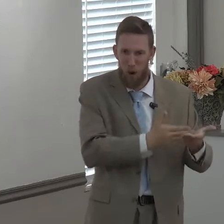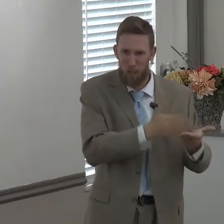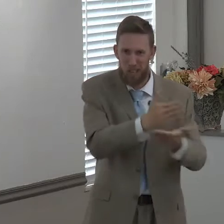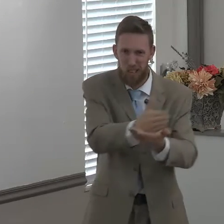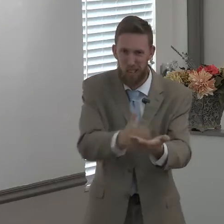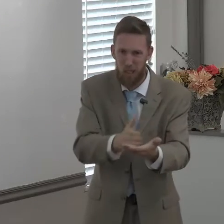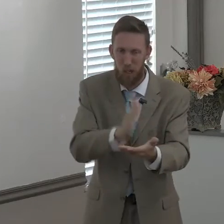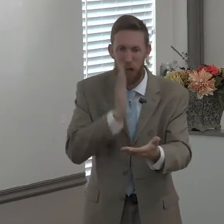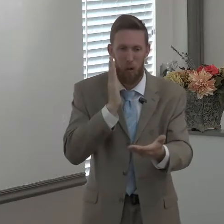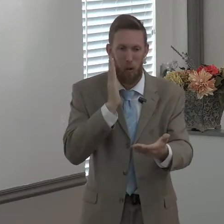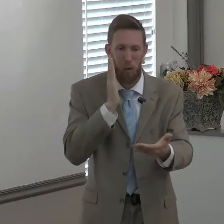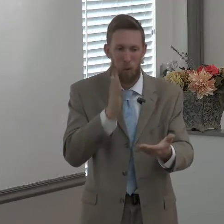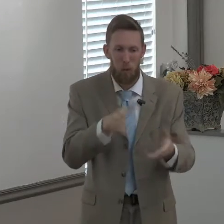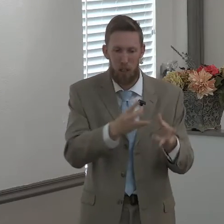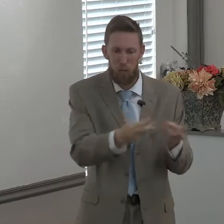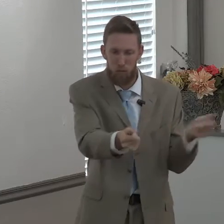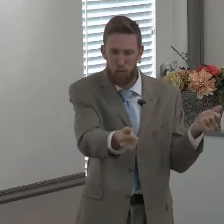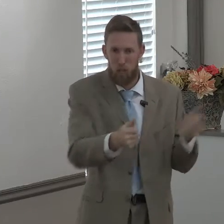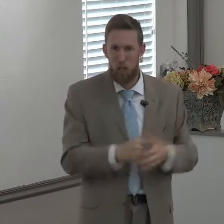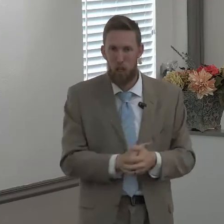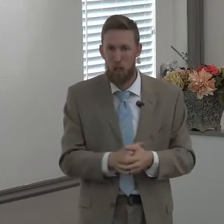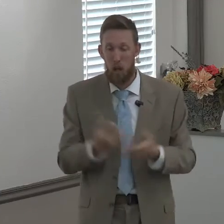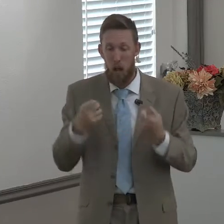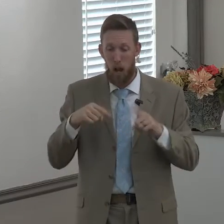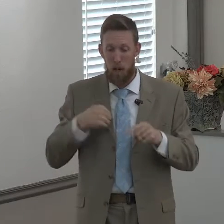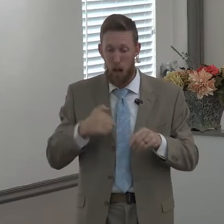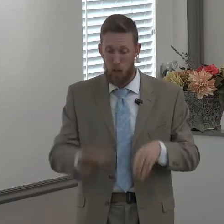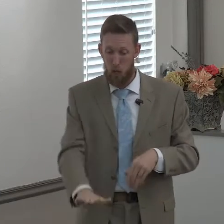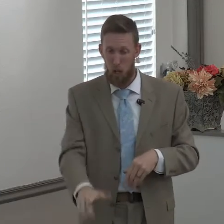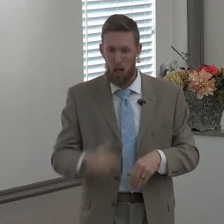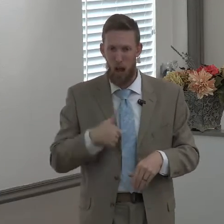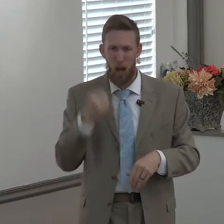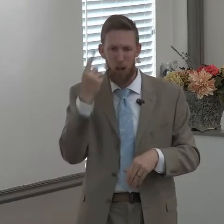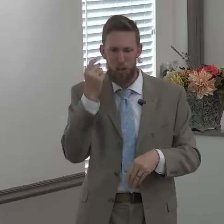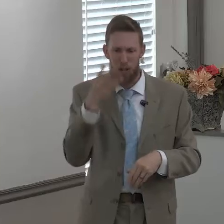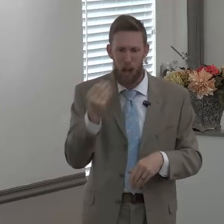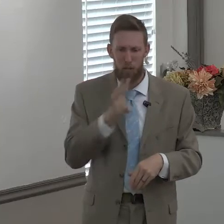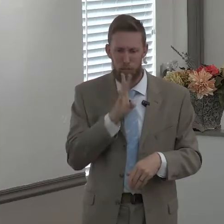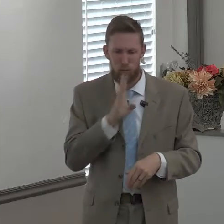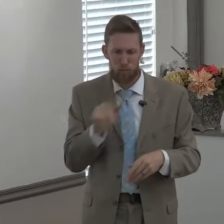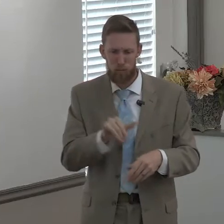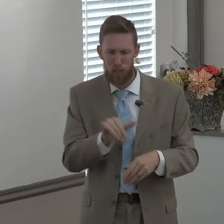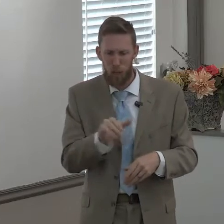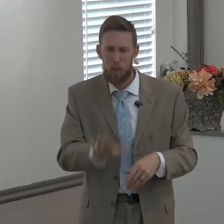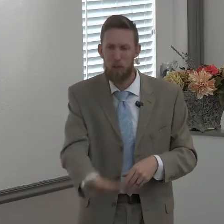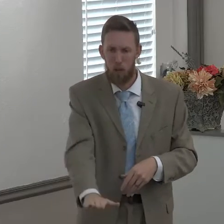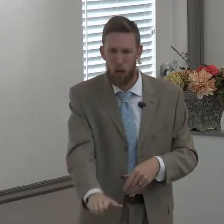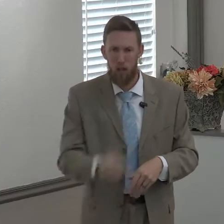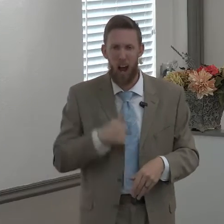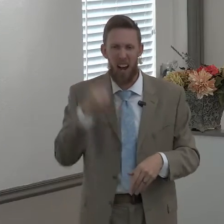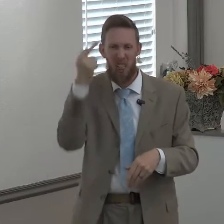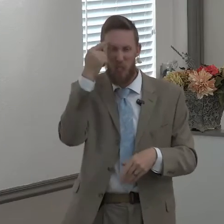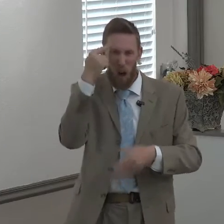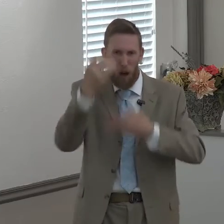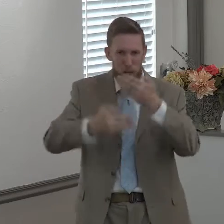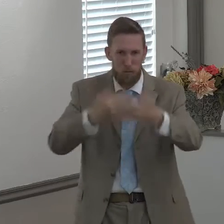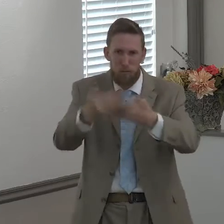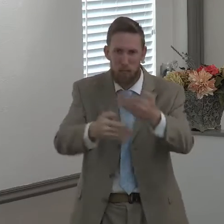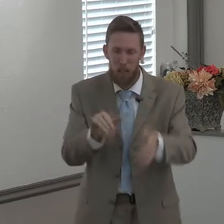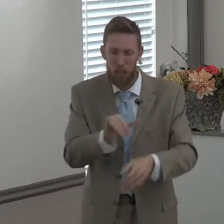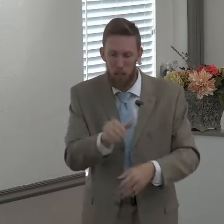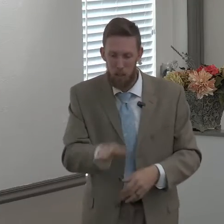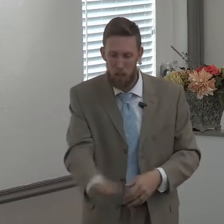is perfect is come, then that which is in part shall be done away. When I was a